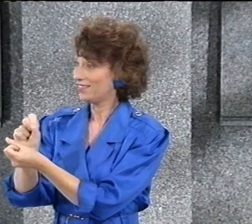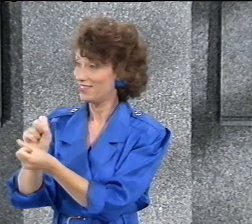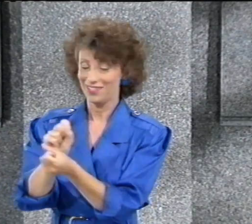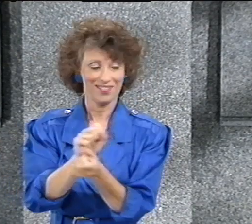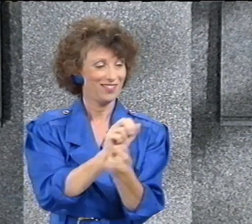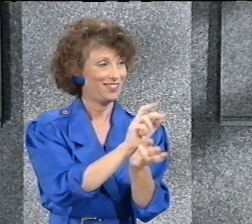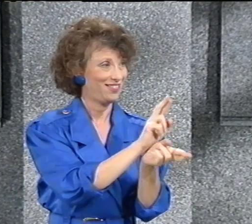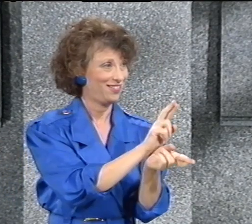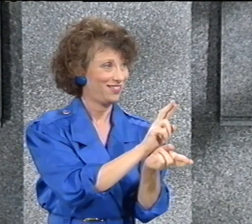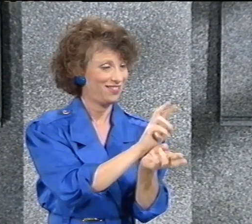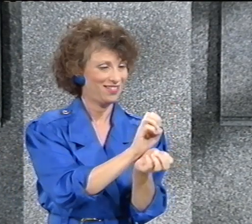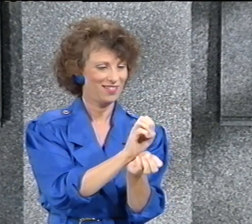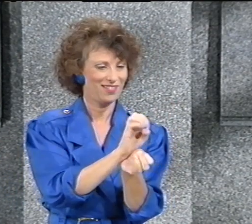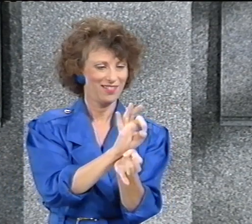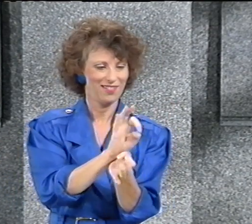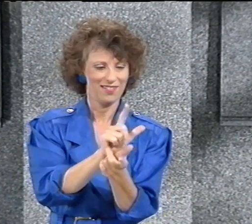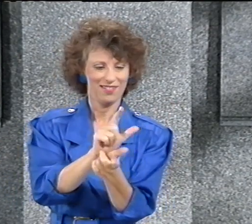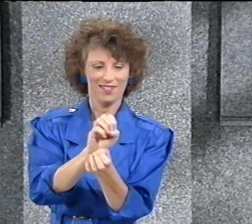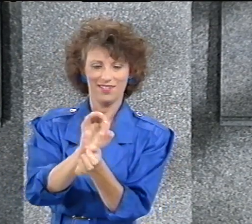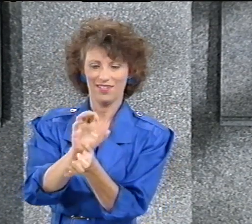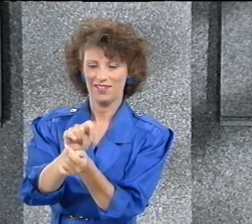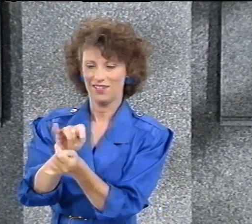in front of a mirror.